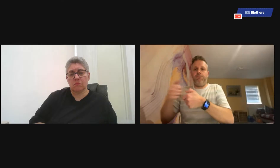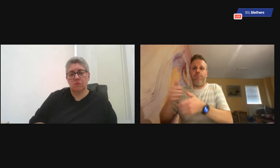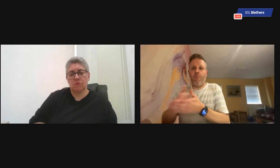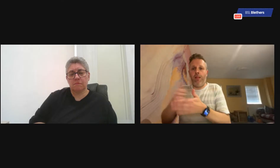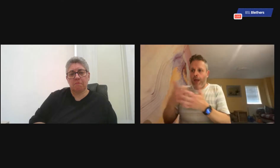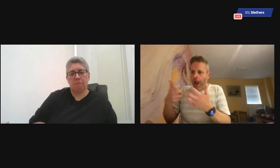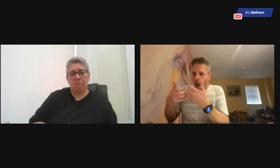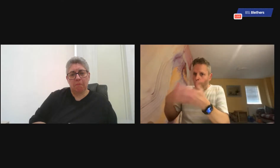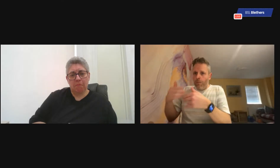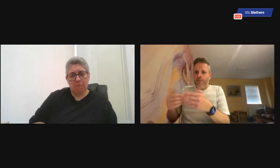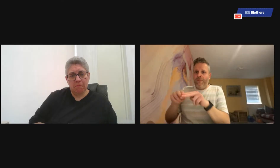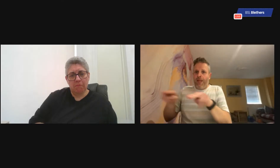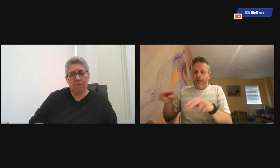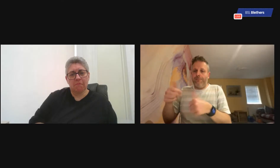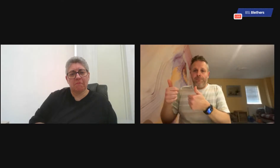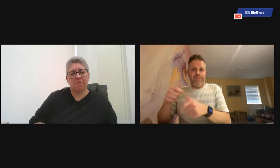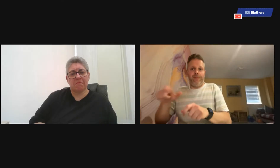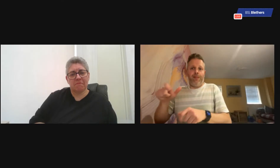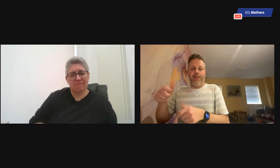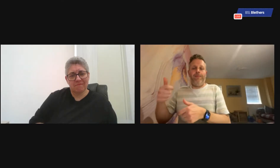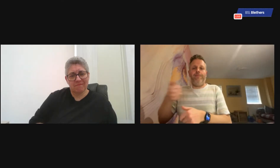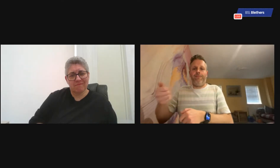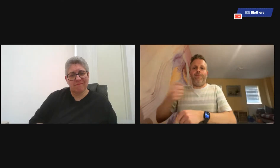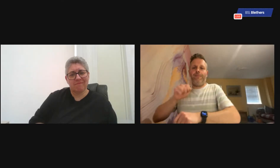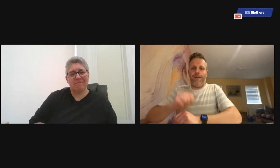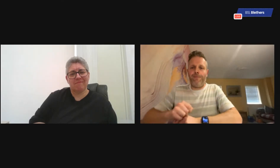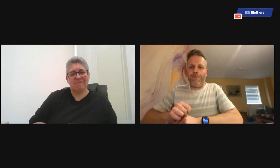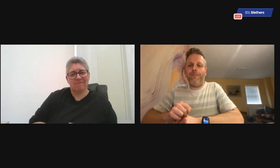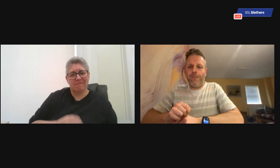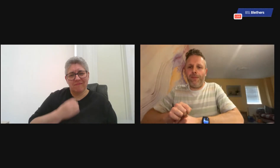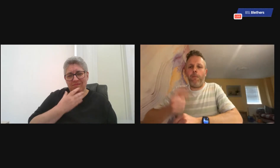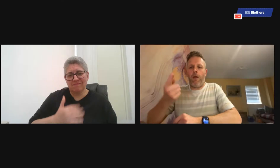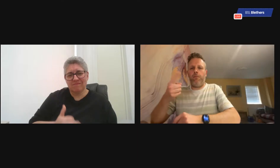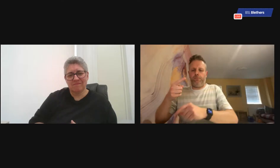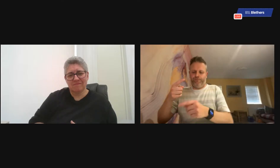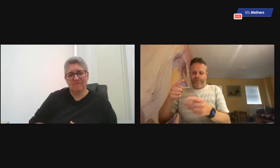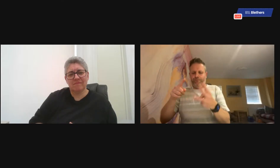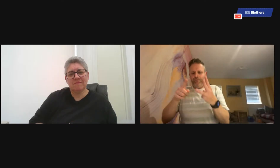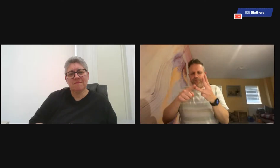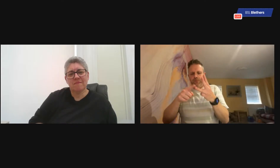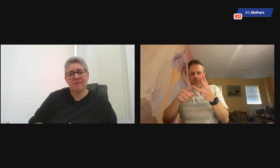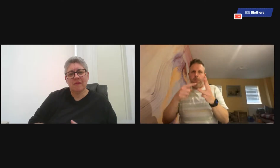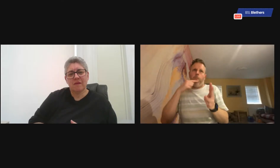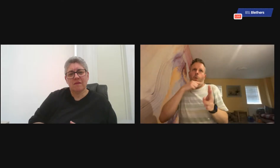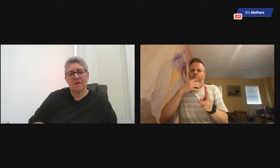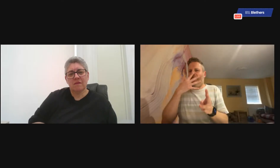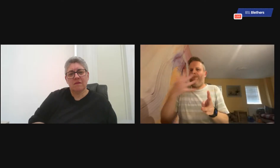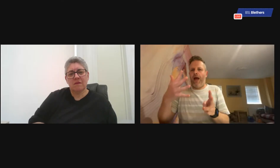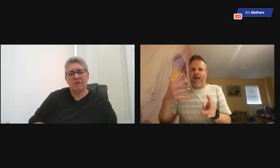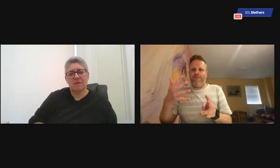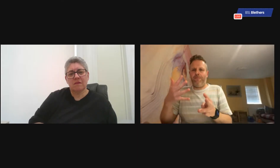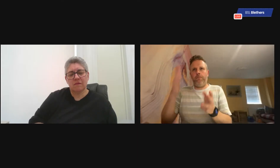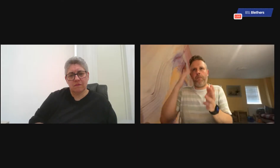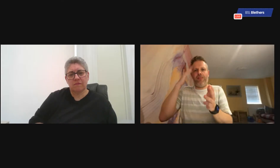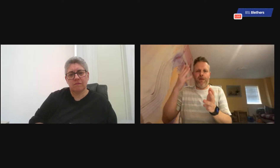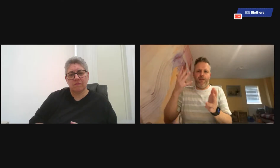Again, it's really up to the child. It's really nice if they go and they keep in contact, and most have, which is lovely. I'll get texts from